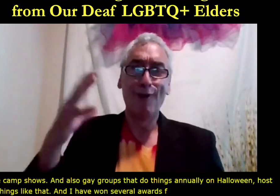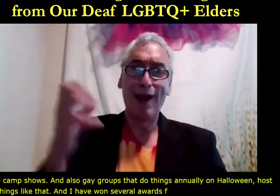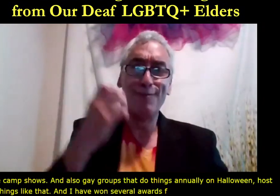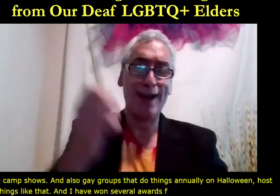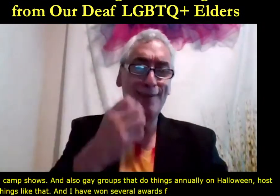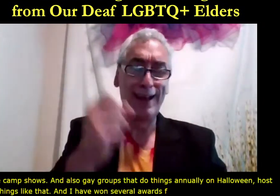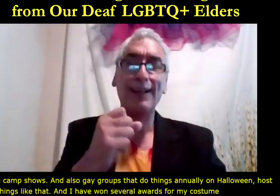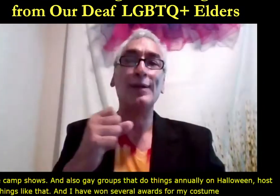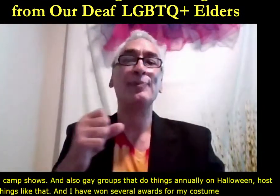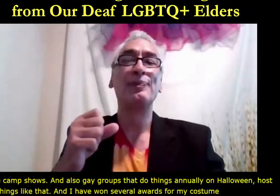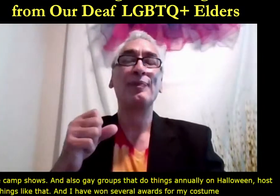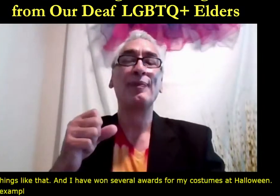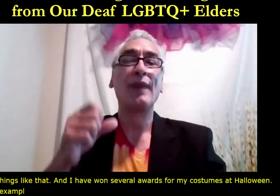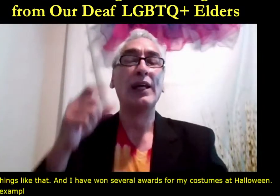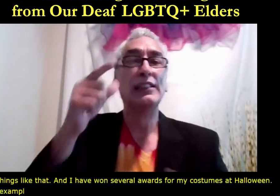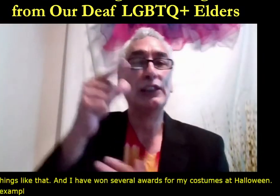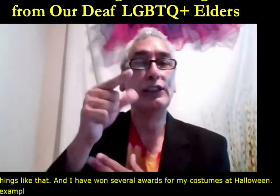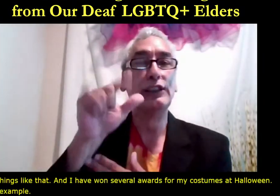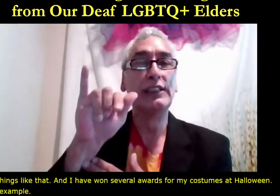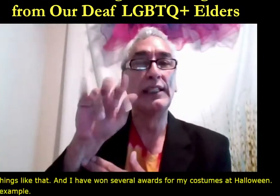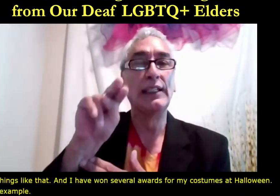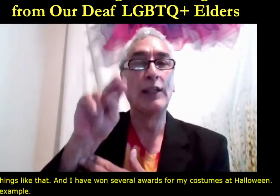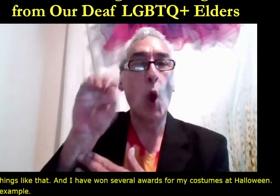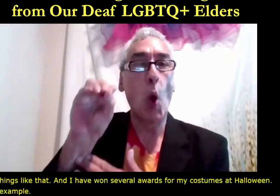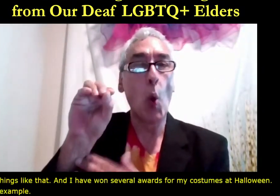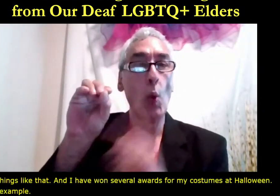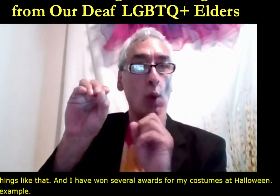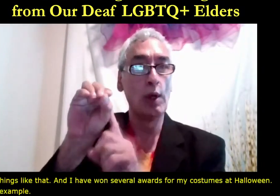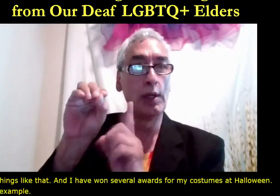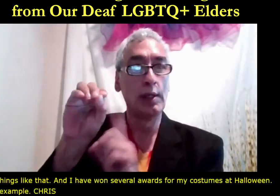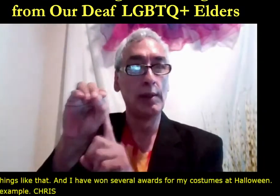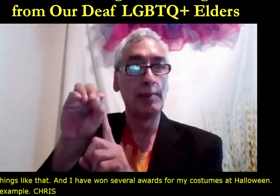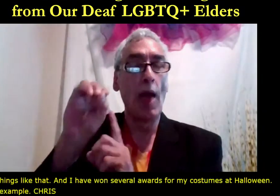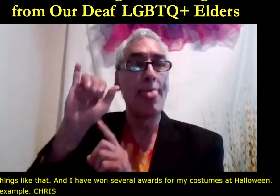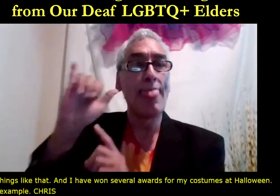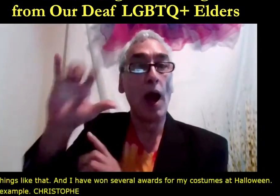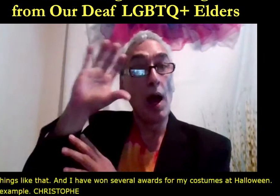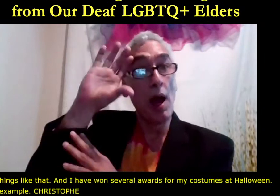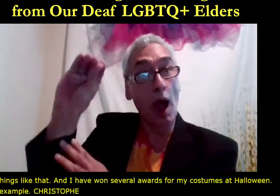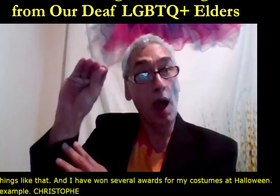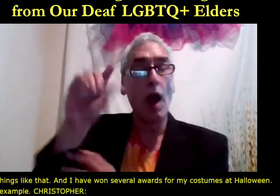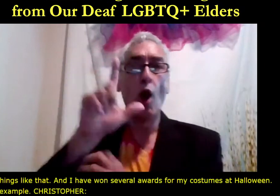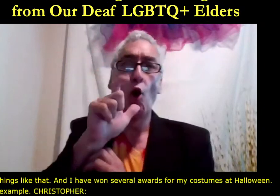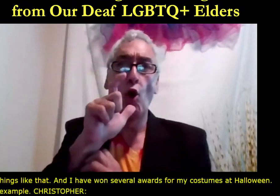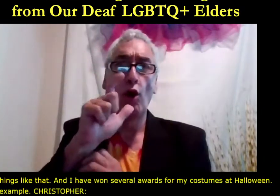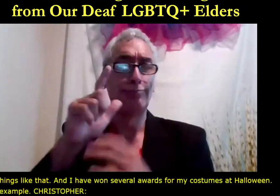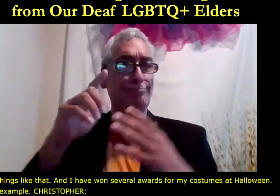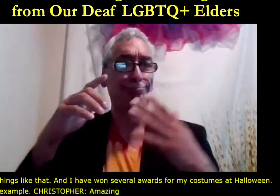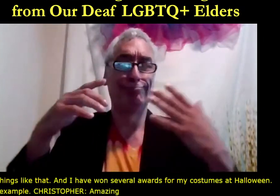amazing that's gorgeous good yeah gino one guy